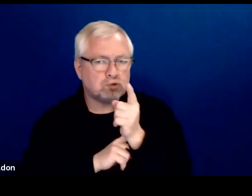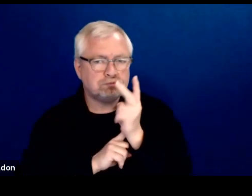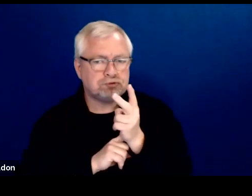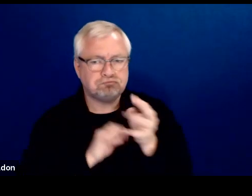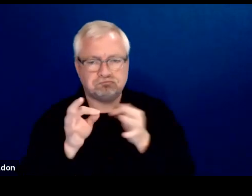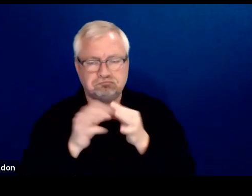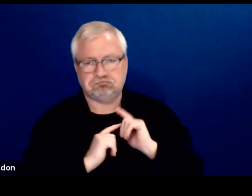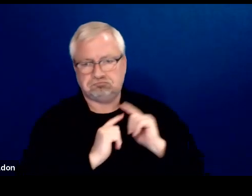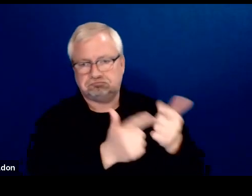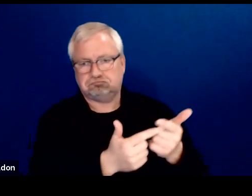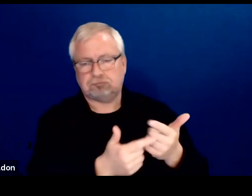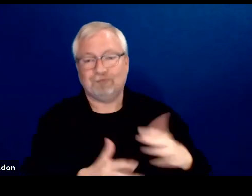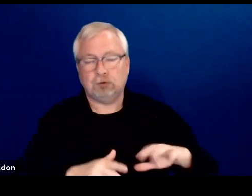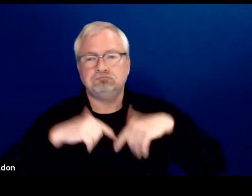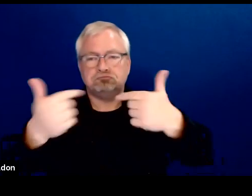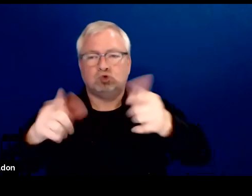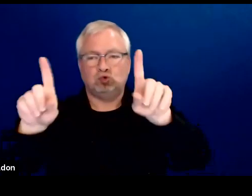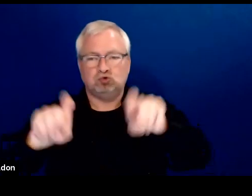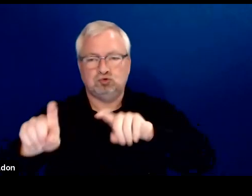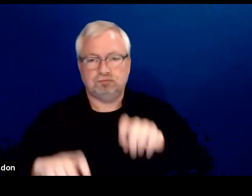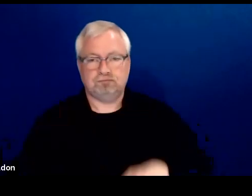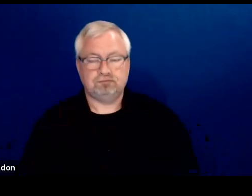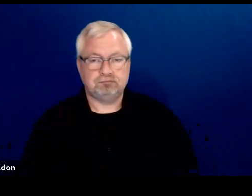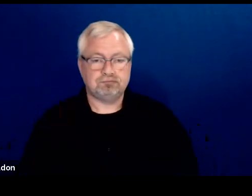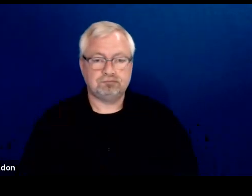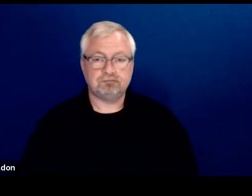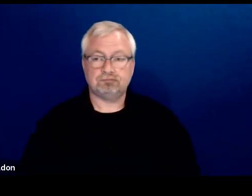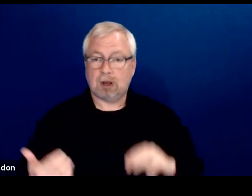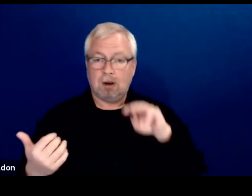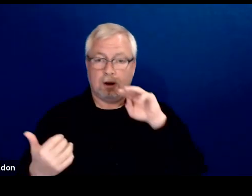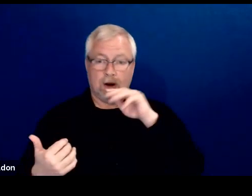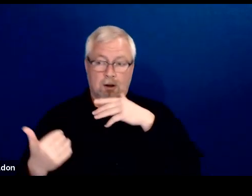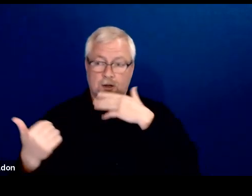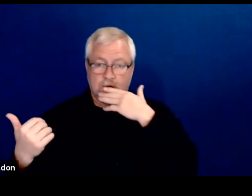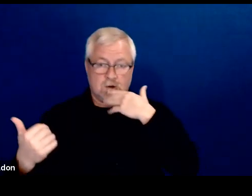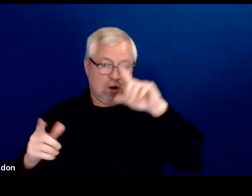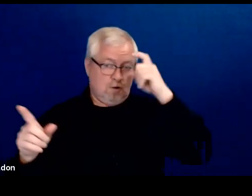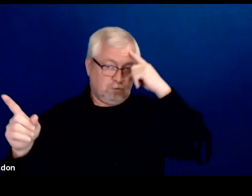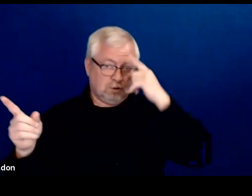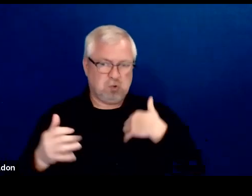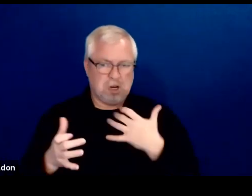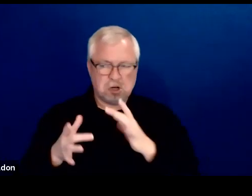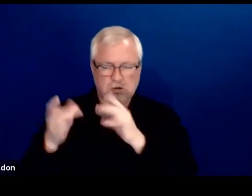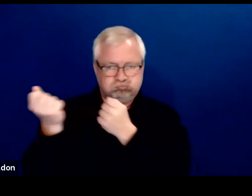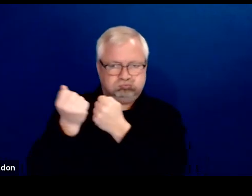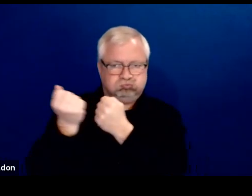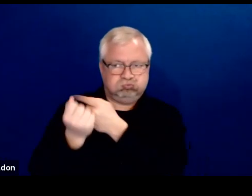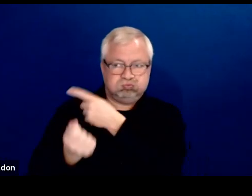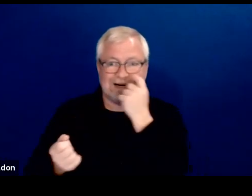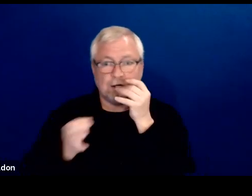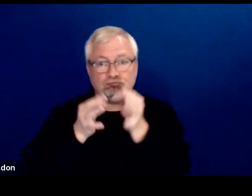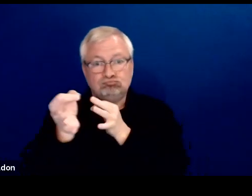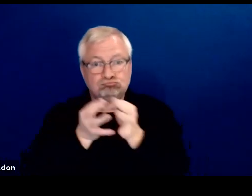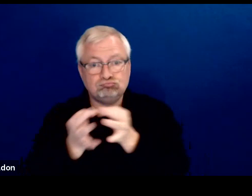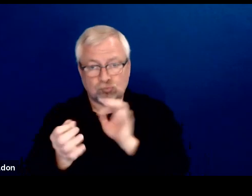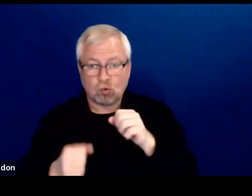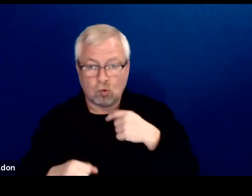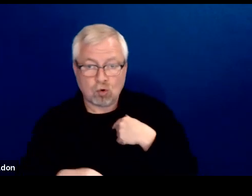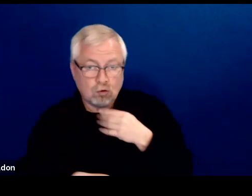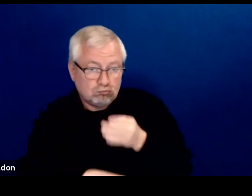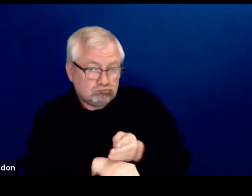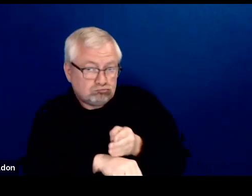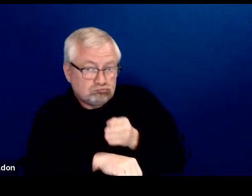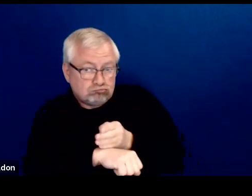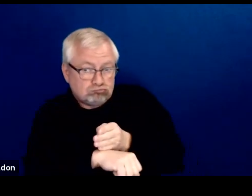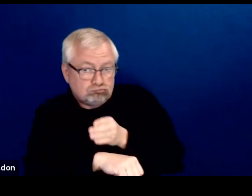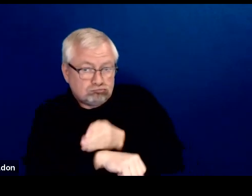just to reinforce the governor's important message, we have made some progress. It's important that we sustain it. But we do know that the